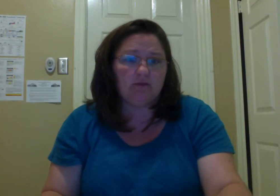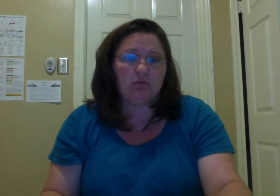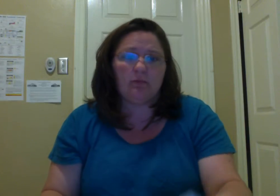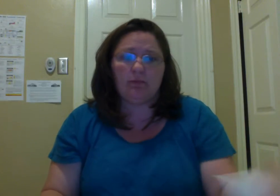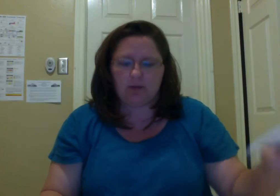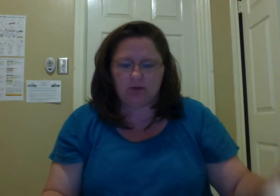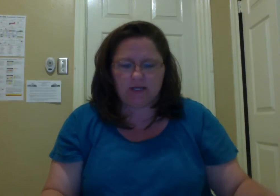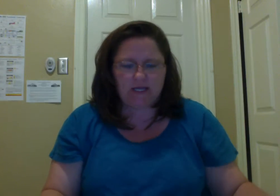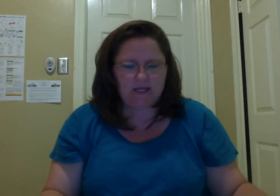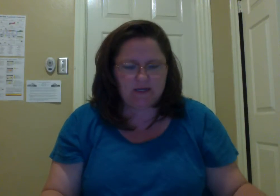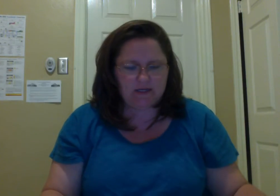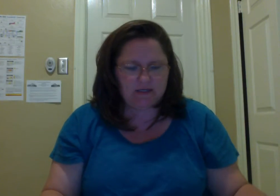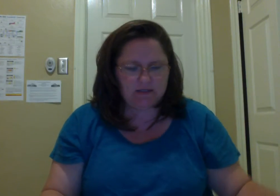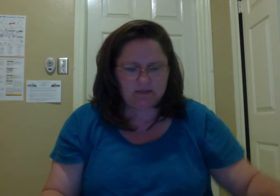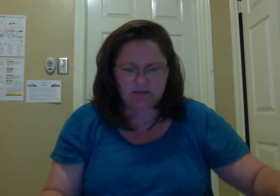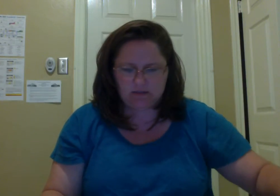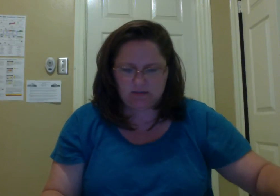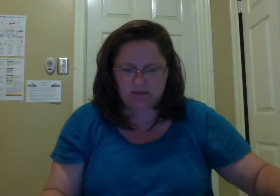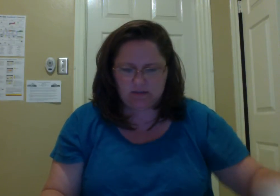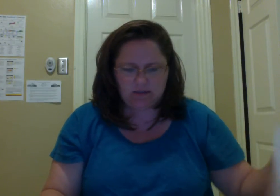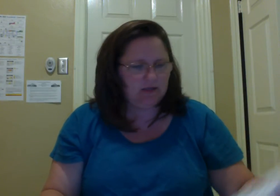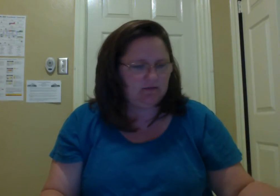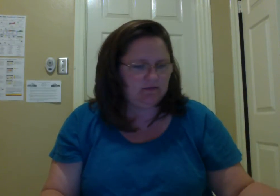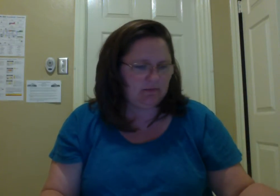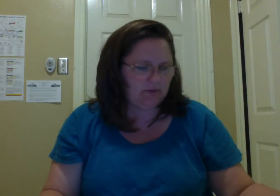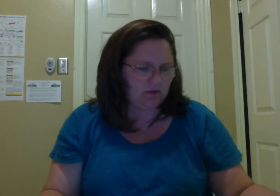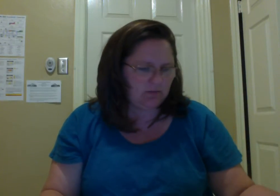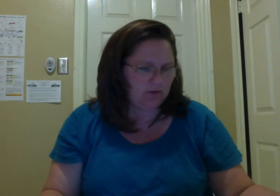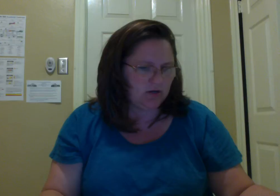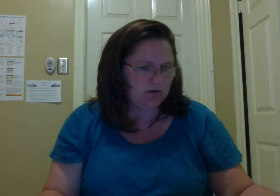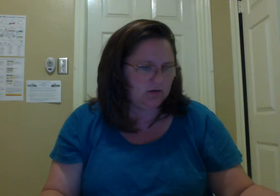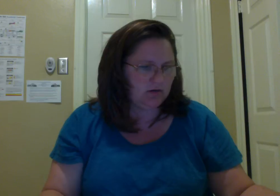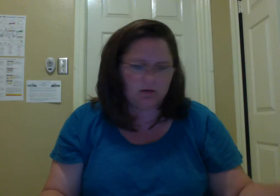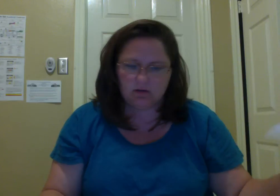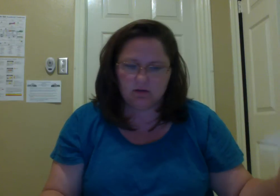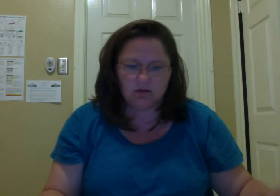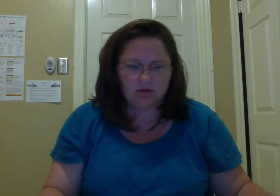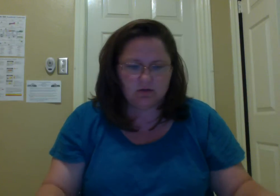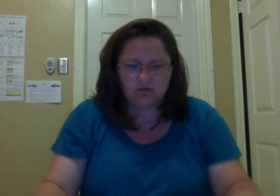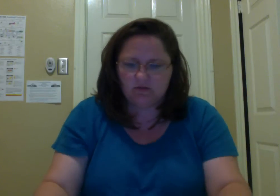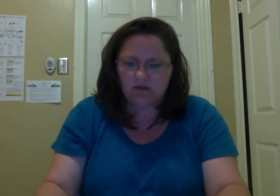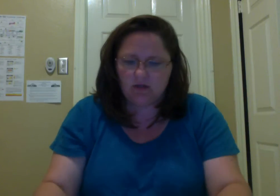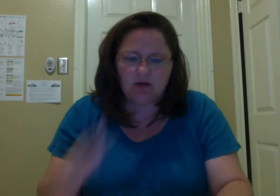where Barbara Cannon has that big long part. 13.